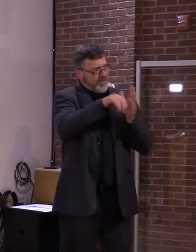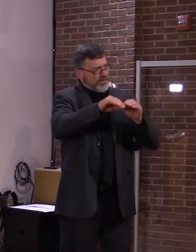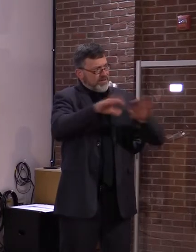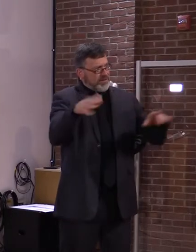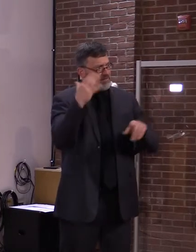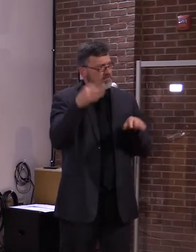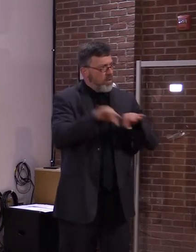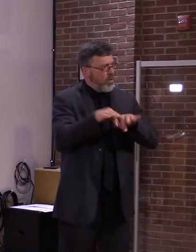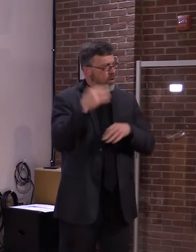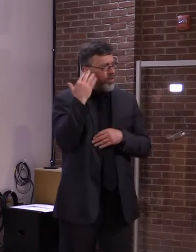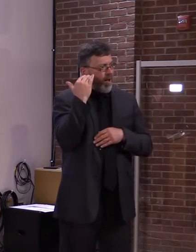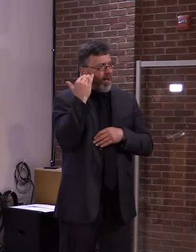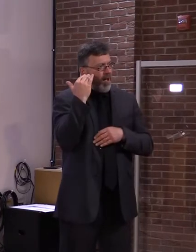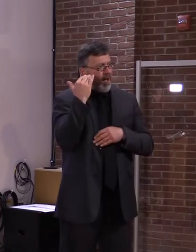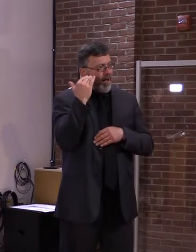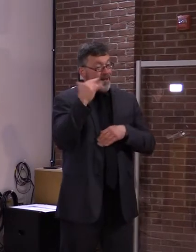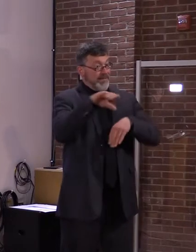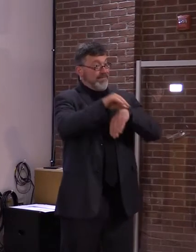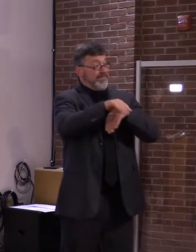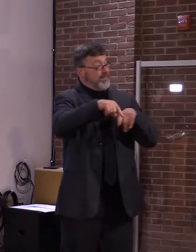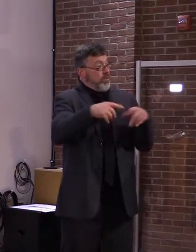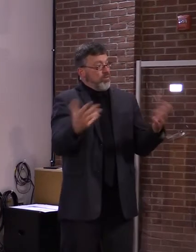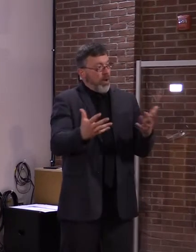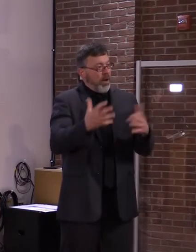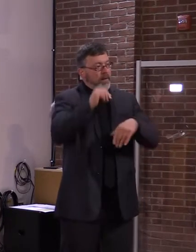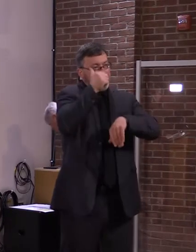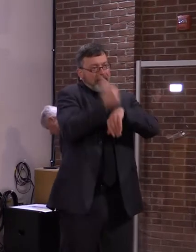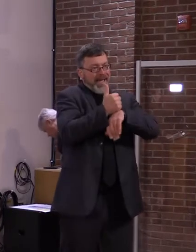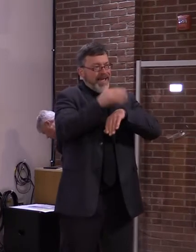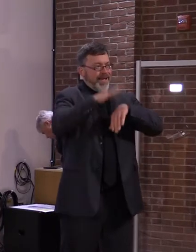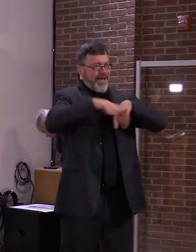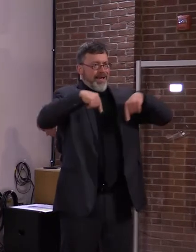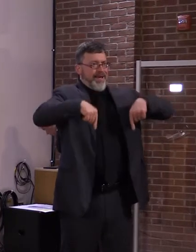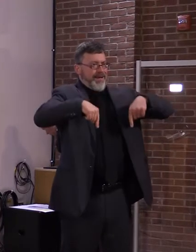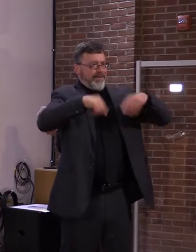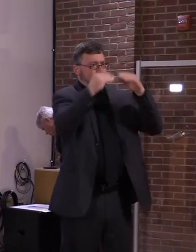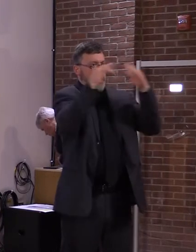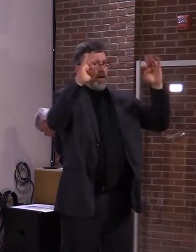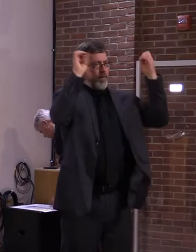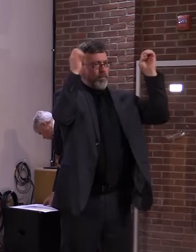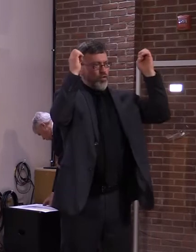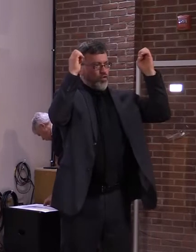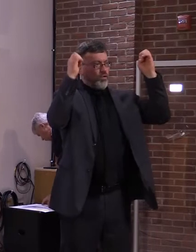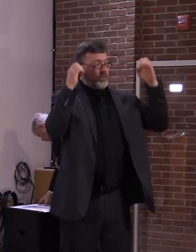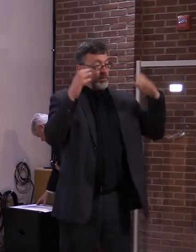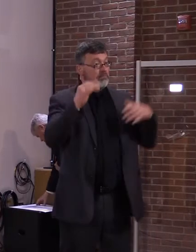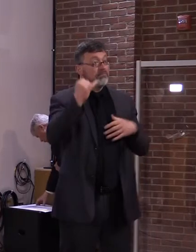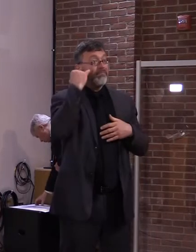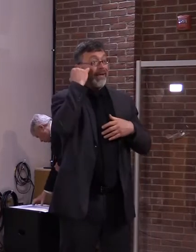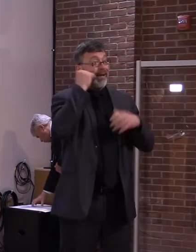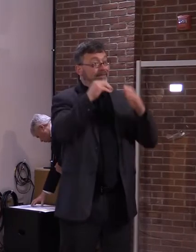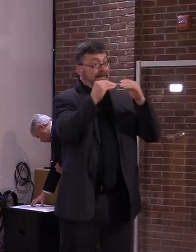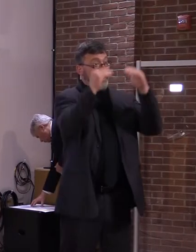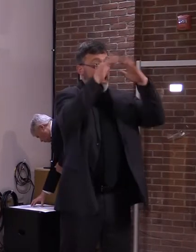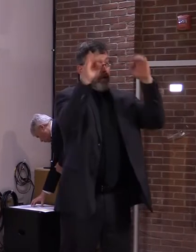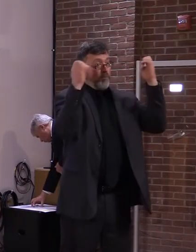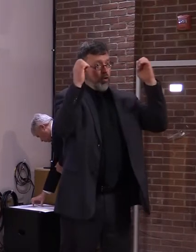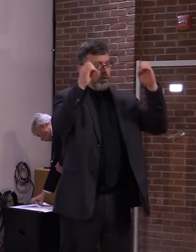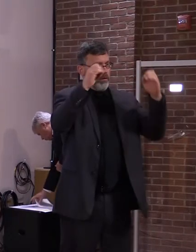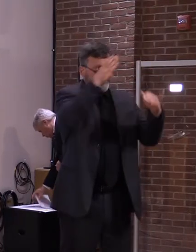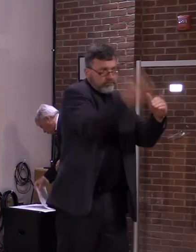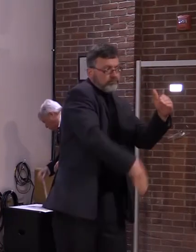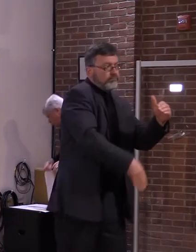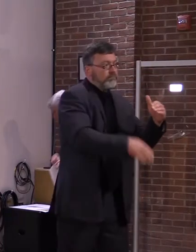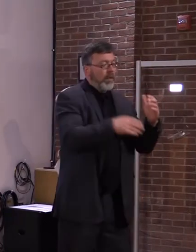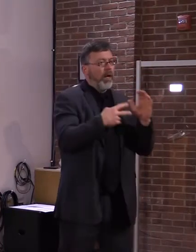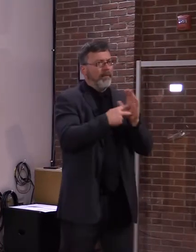governor's executive order. When the emergency order is rescinded, our COVID-19 guidance for schools is also rescinded.